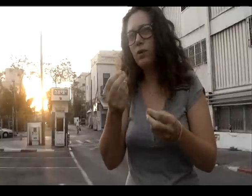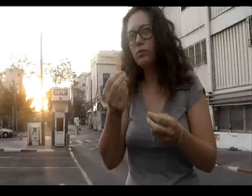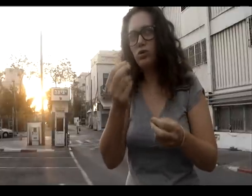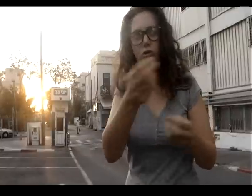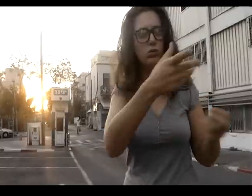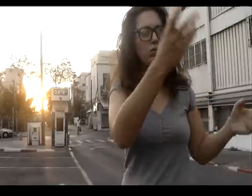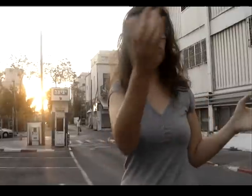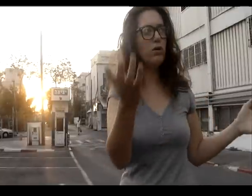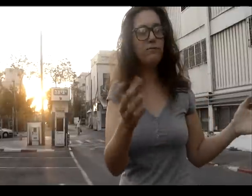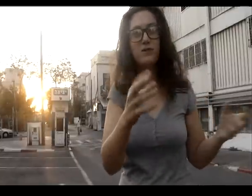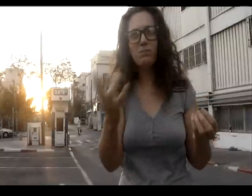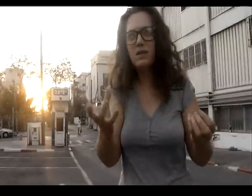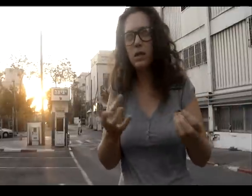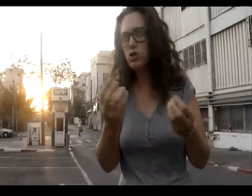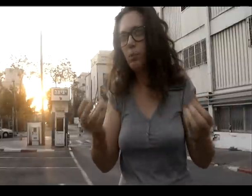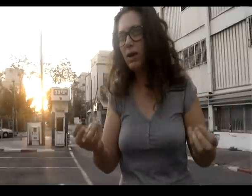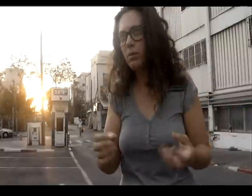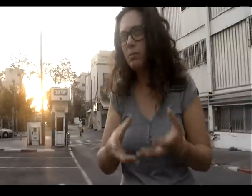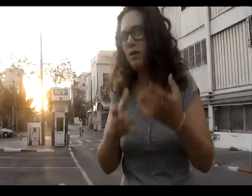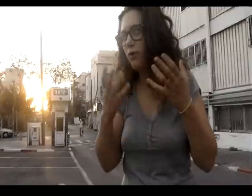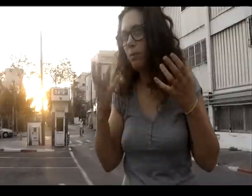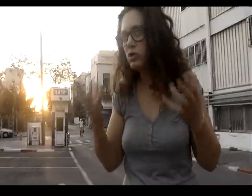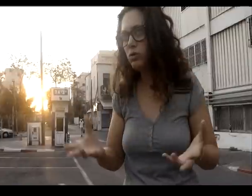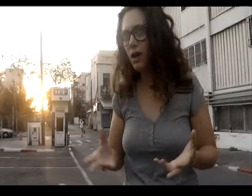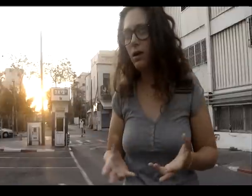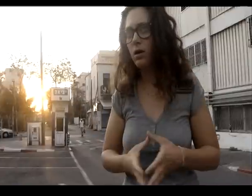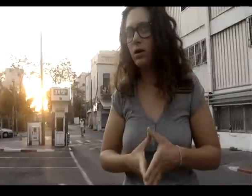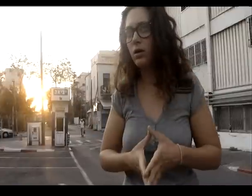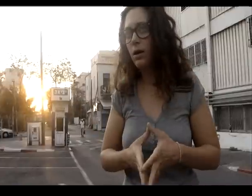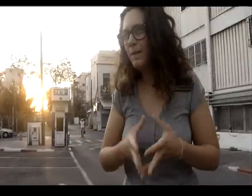Do you know if something is open? Maybe a